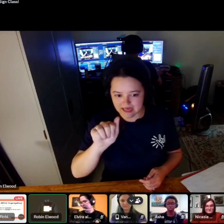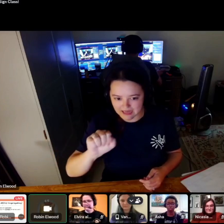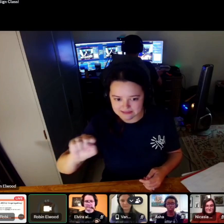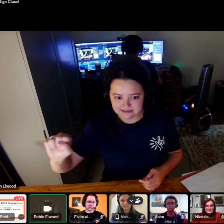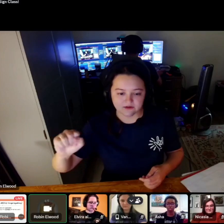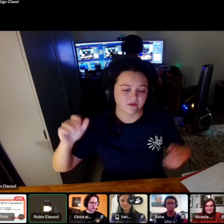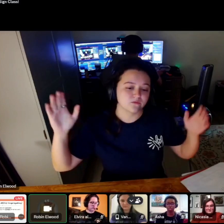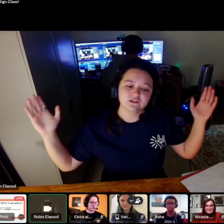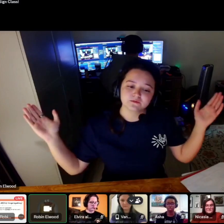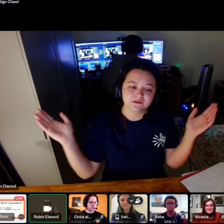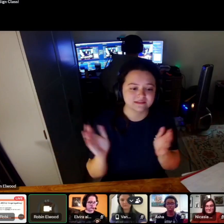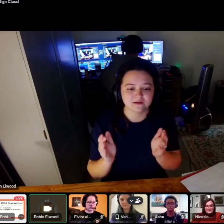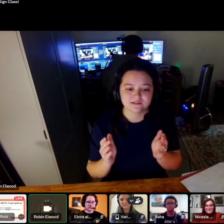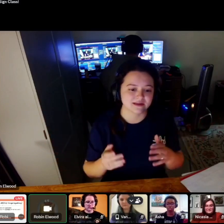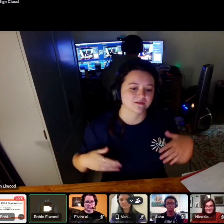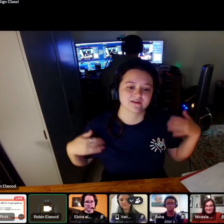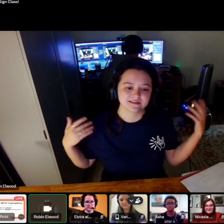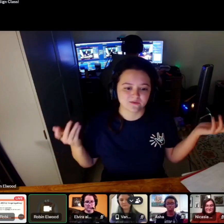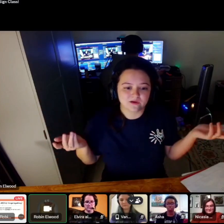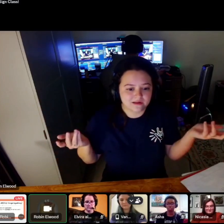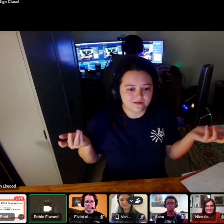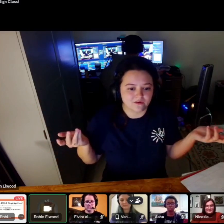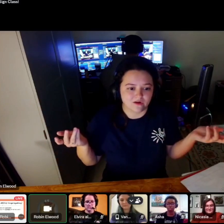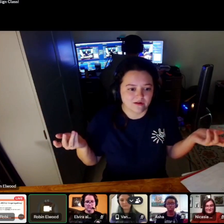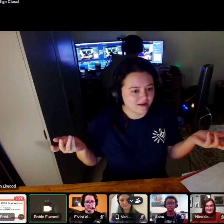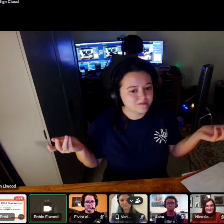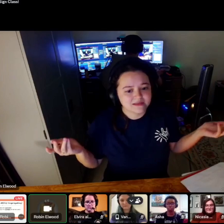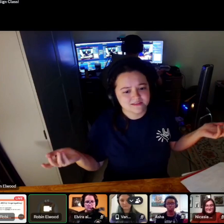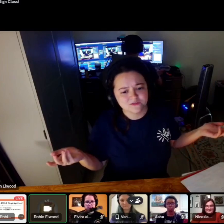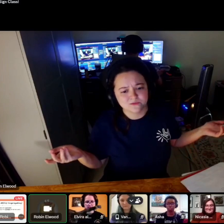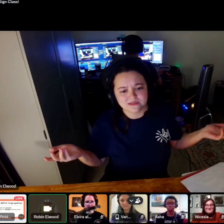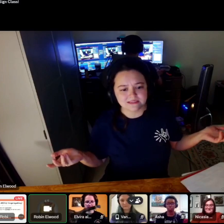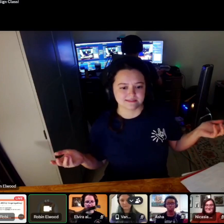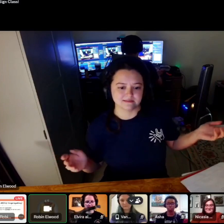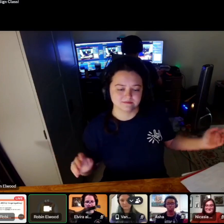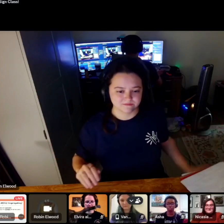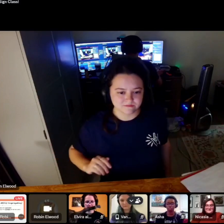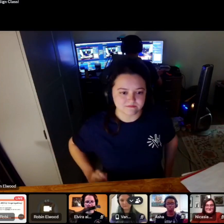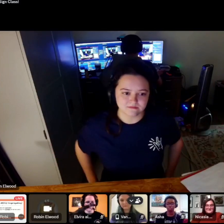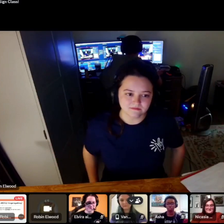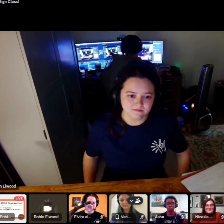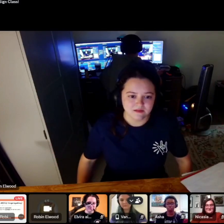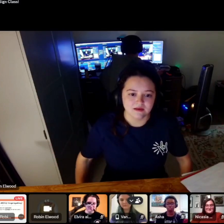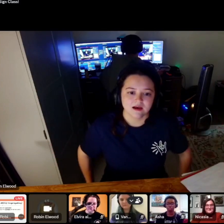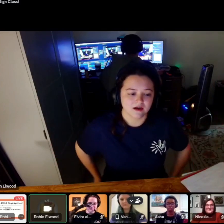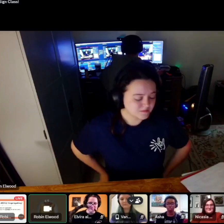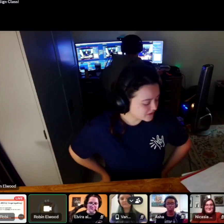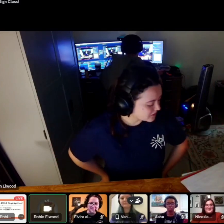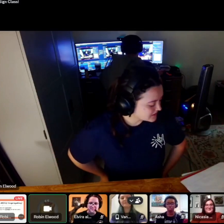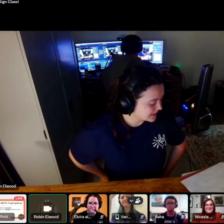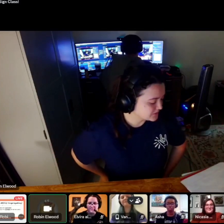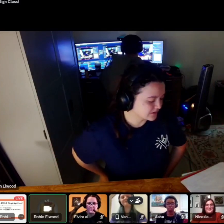glass. And then we just put the sounds together, and it's like we're in kindergarten again because it's super easy. There are times